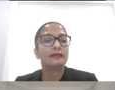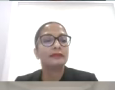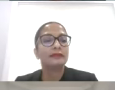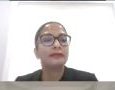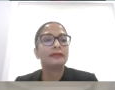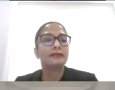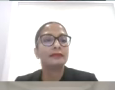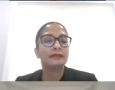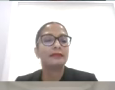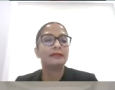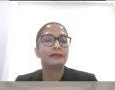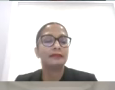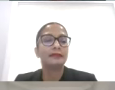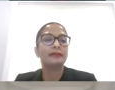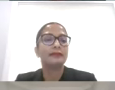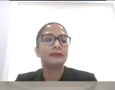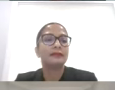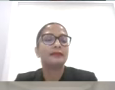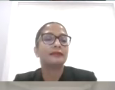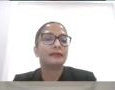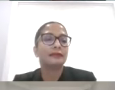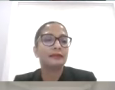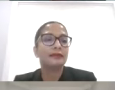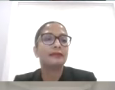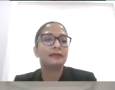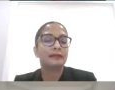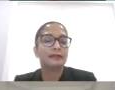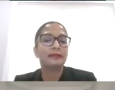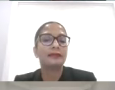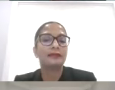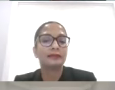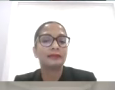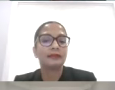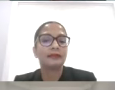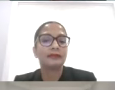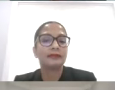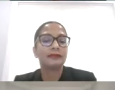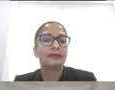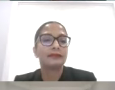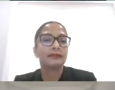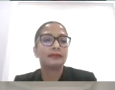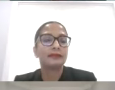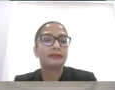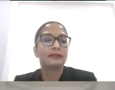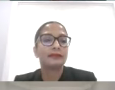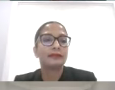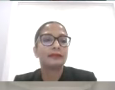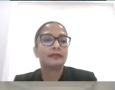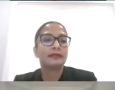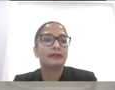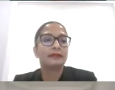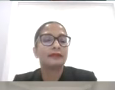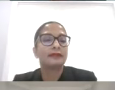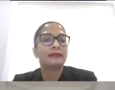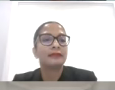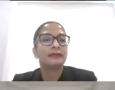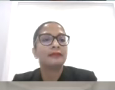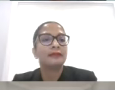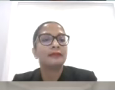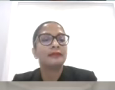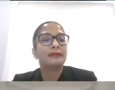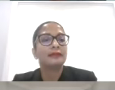tool. It will give you an idea of everything that is wrong with your website.